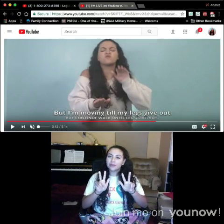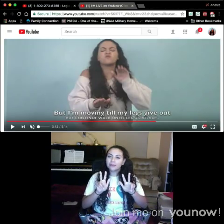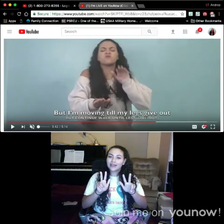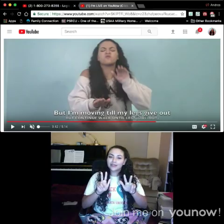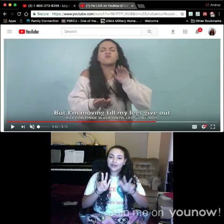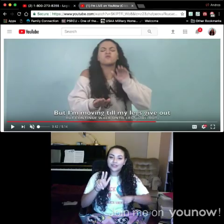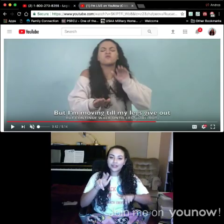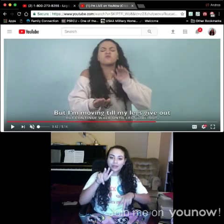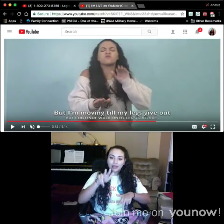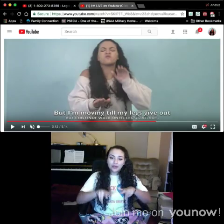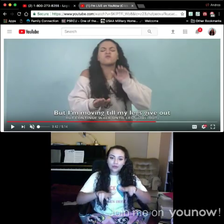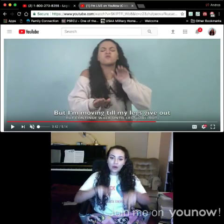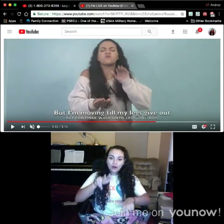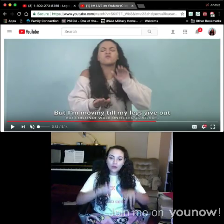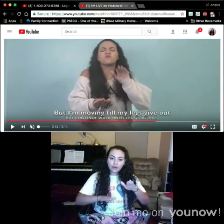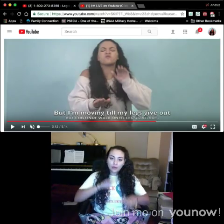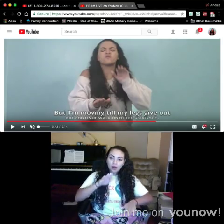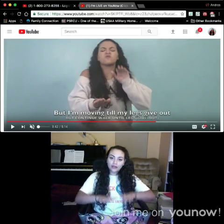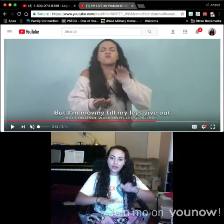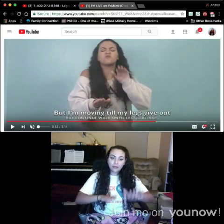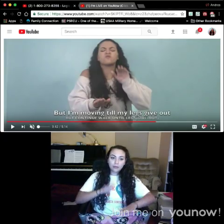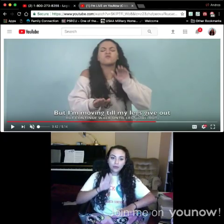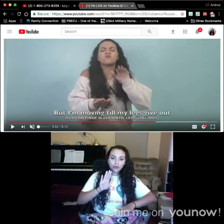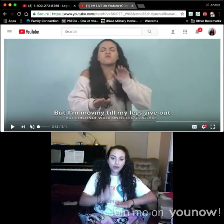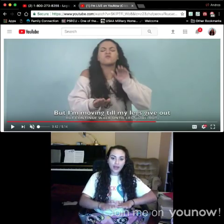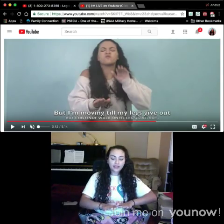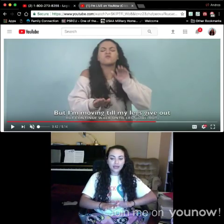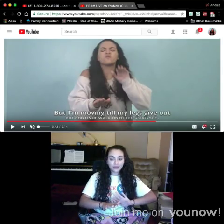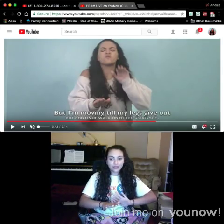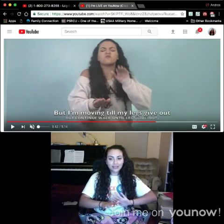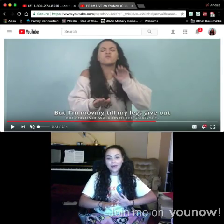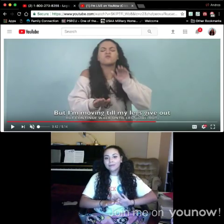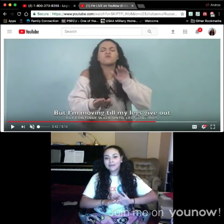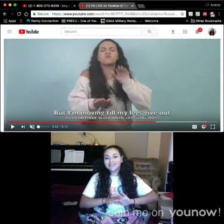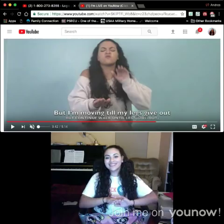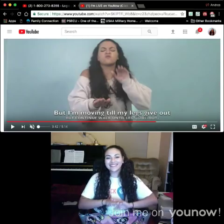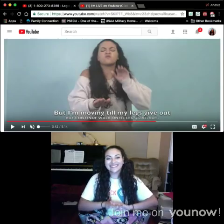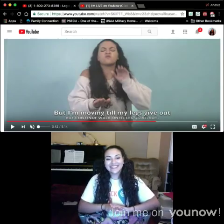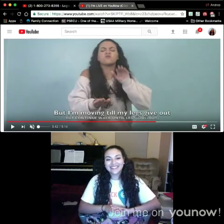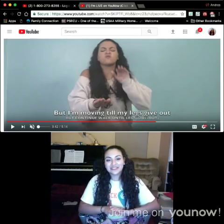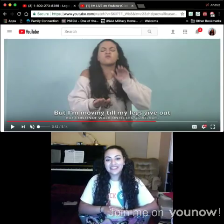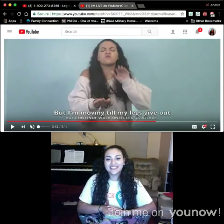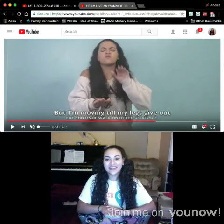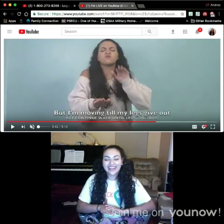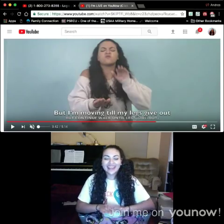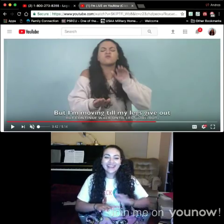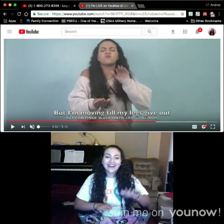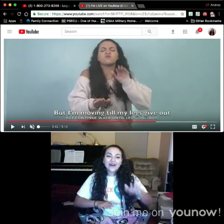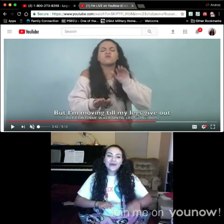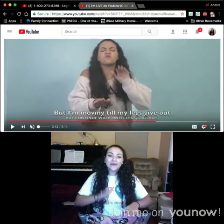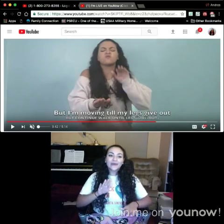in a past live stream. Walk or walk, they are both correct. I looked it up. It's a regional